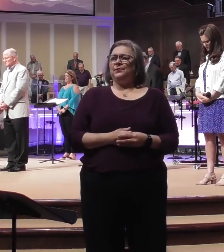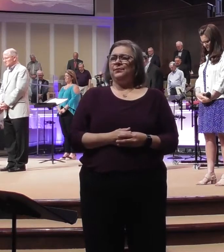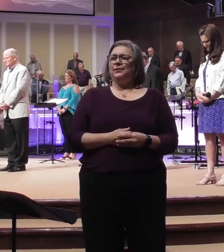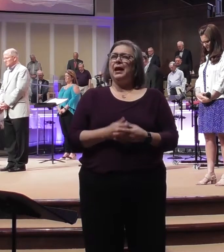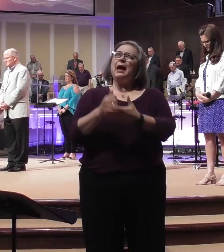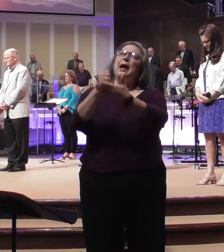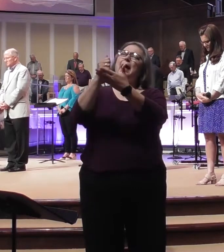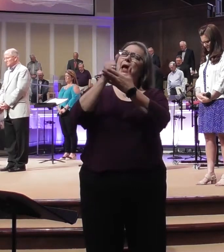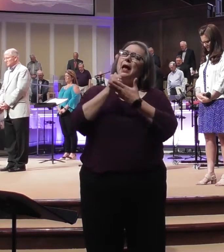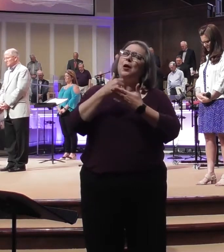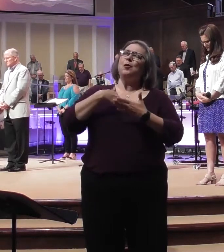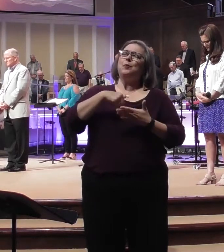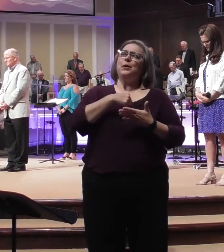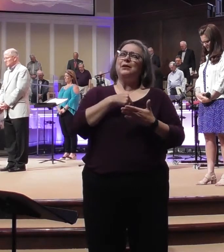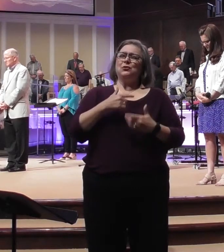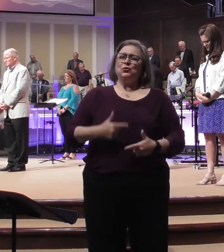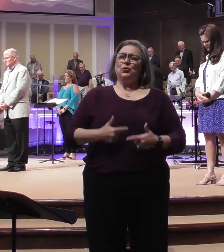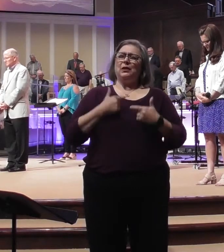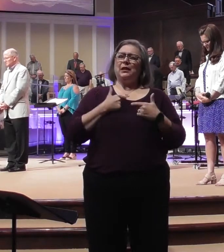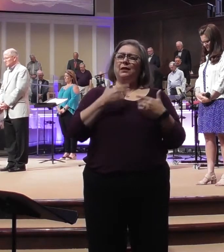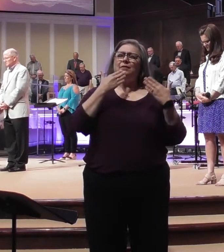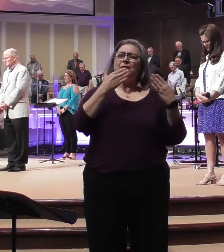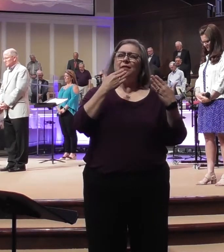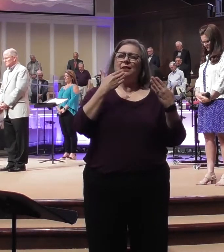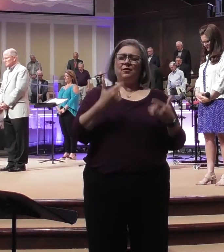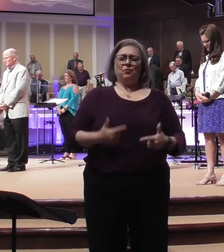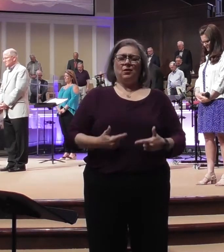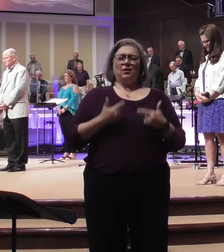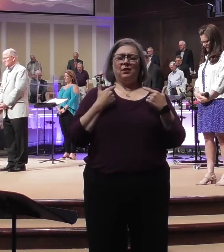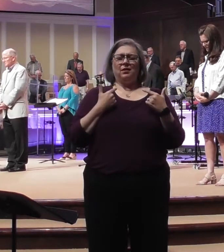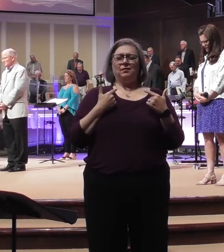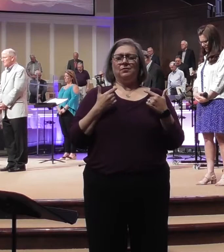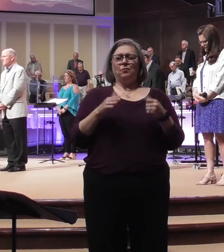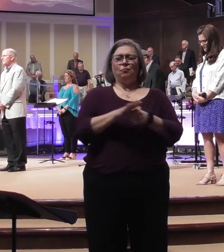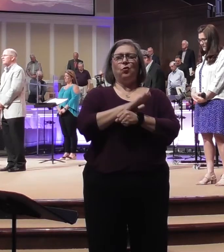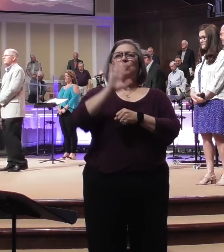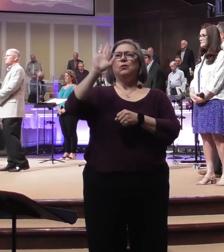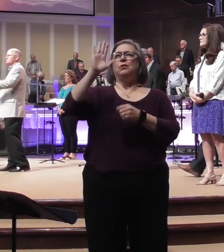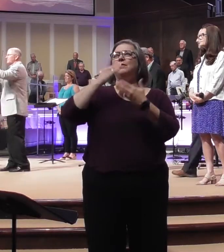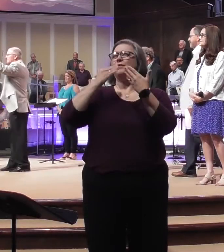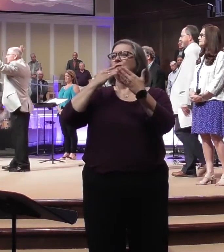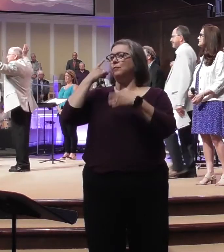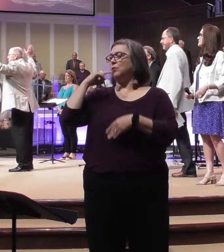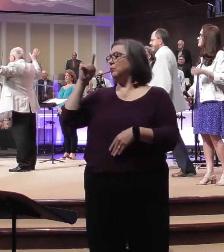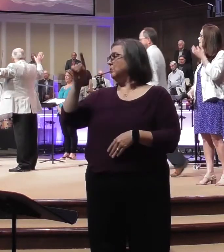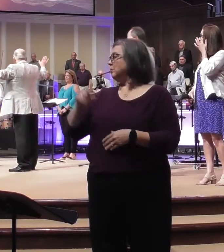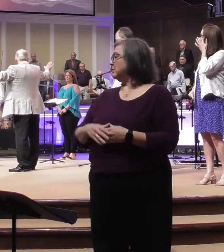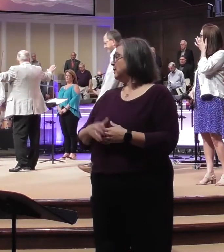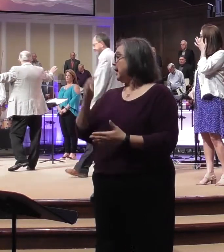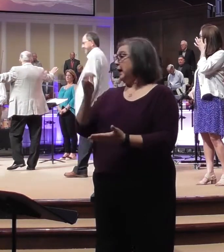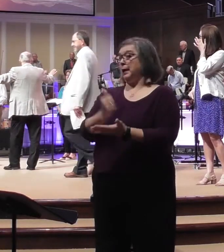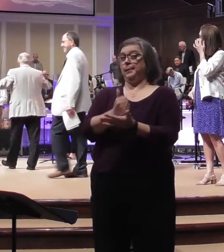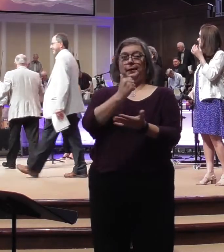Help us to live lives of gratitude. In Jesus' name, amen. Amen.